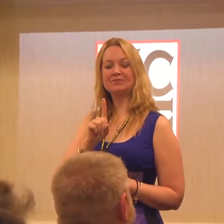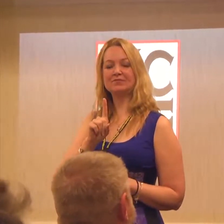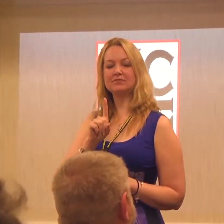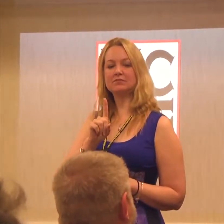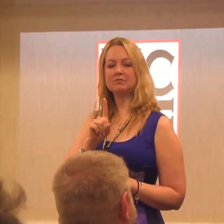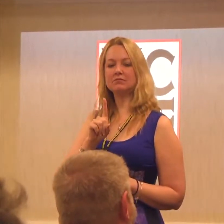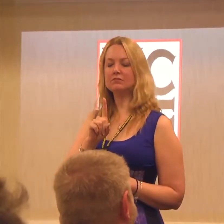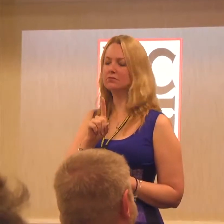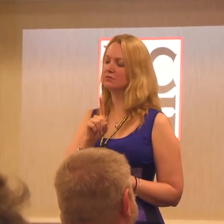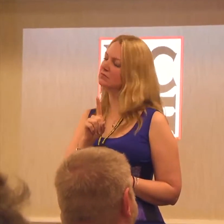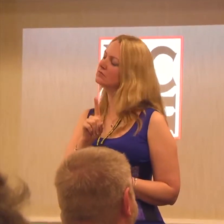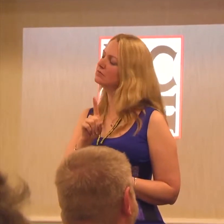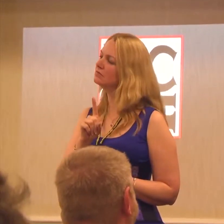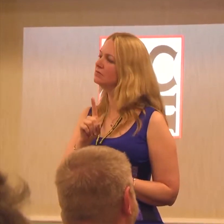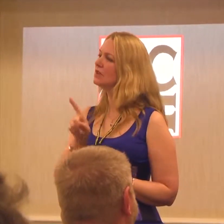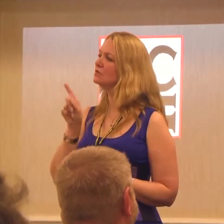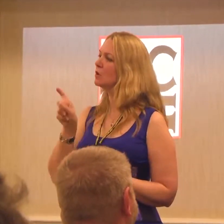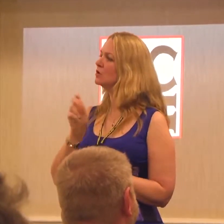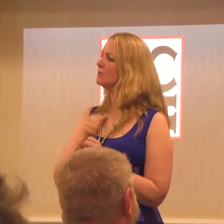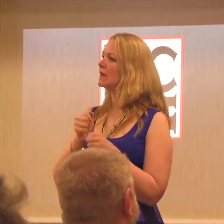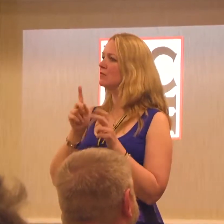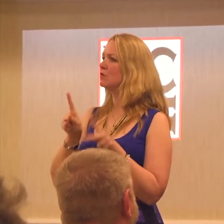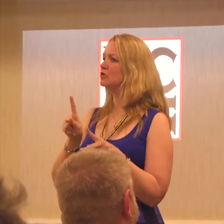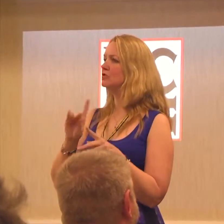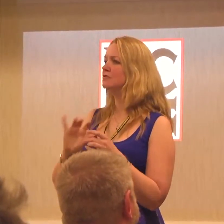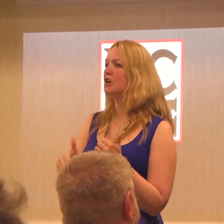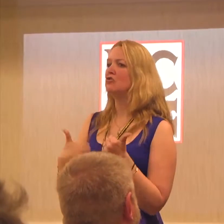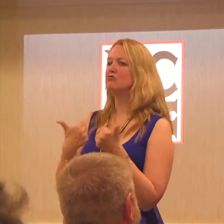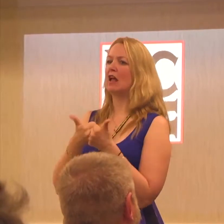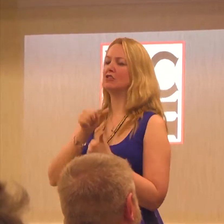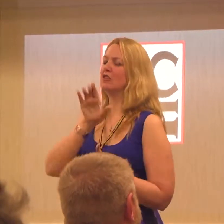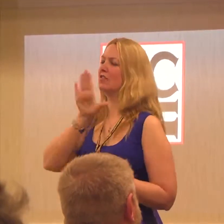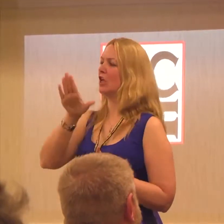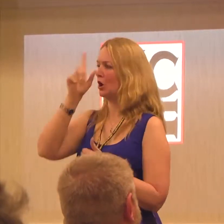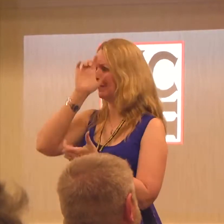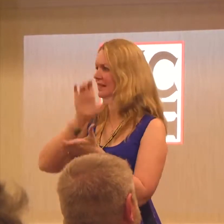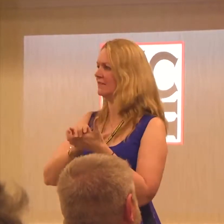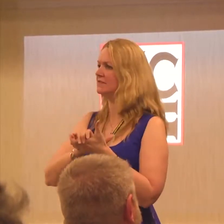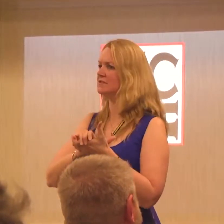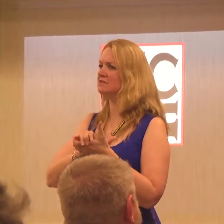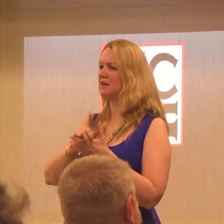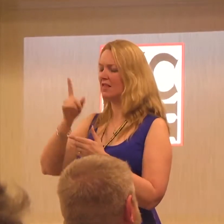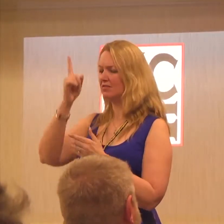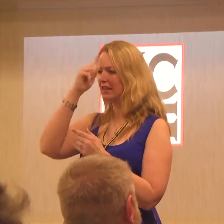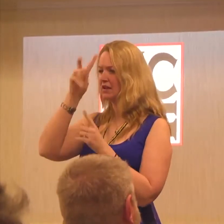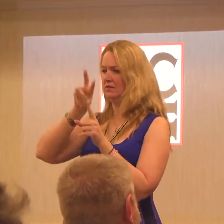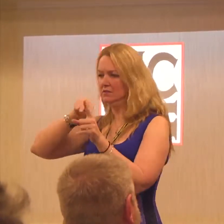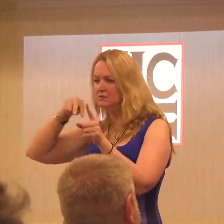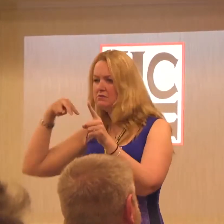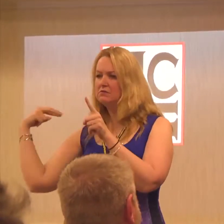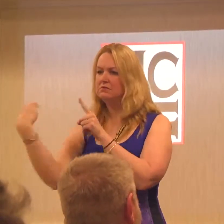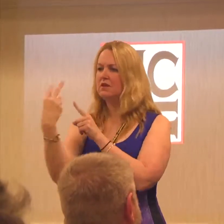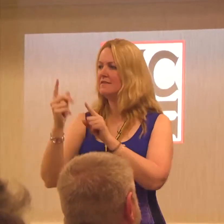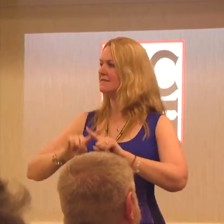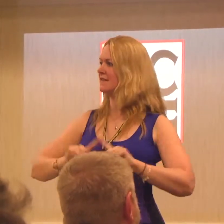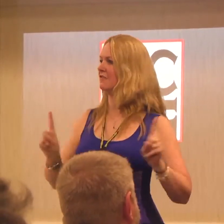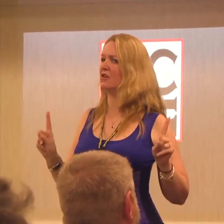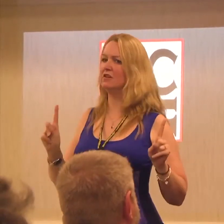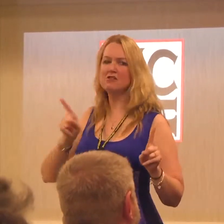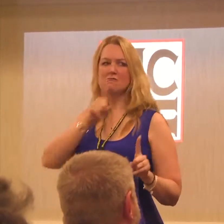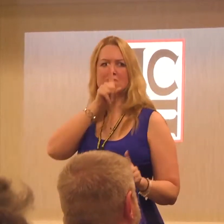is supposed to actually make somebody challenge their convictions, make them think outside the box, make